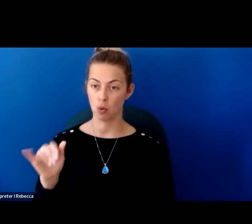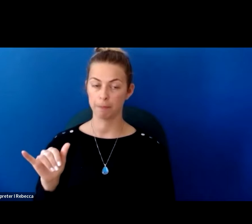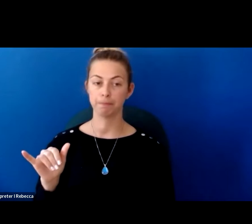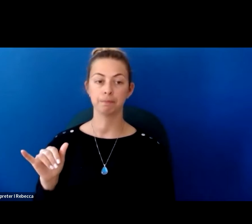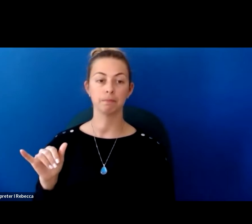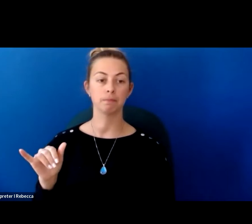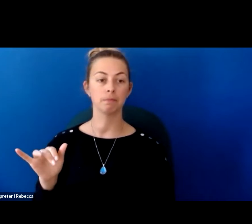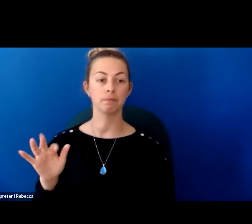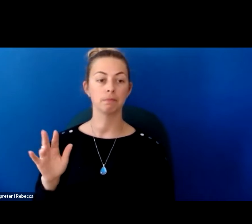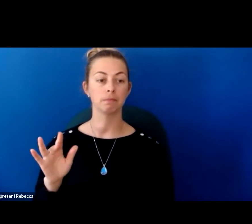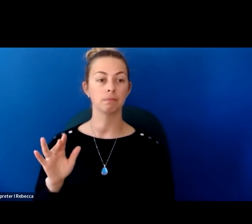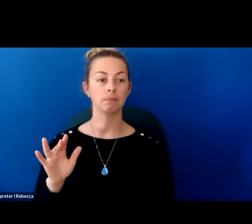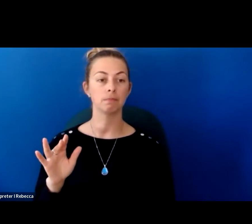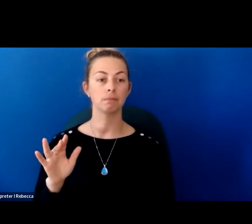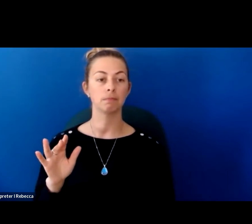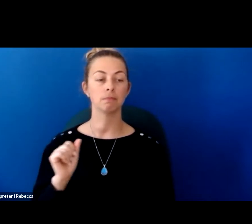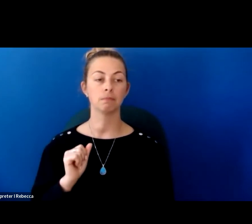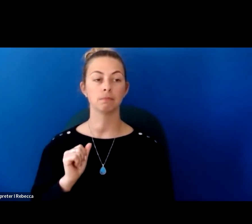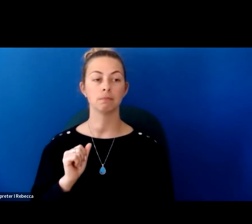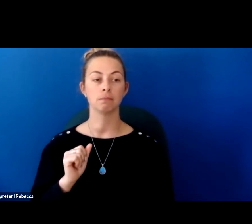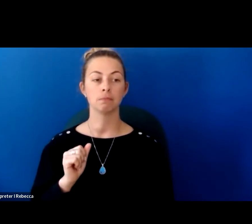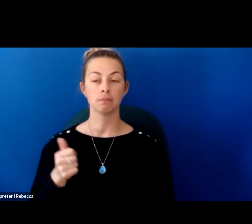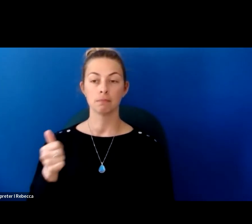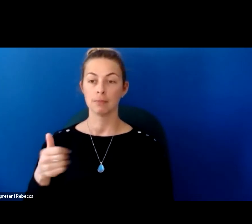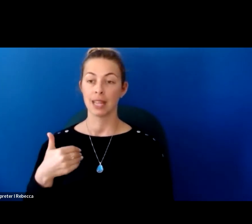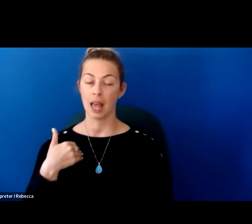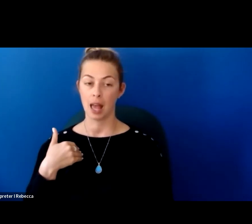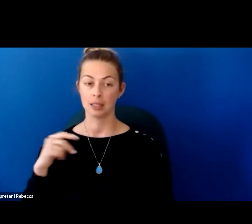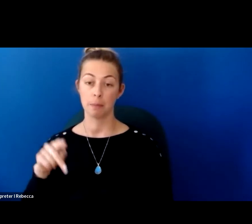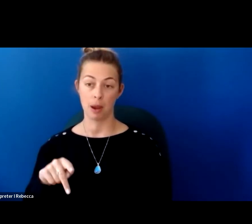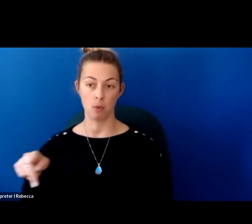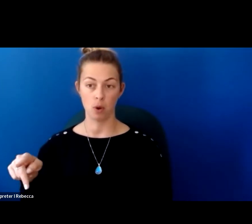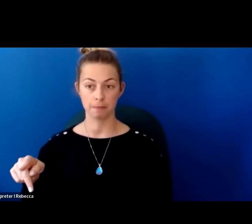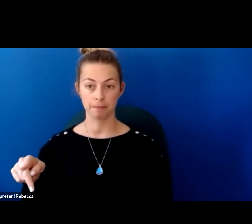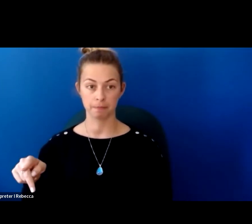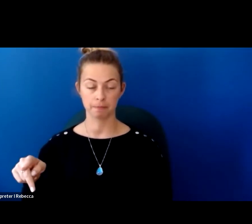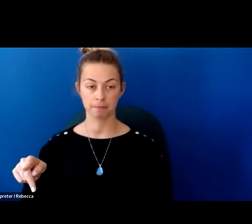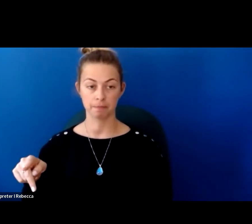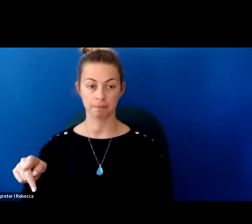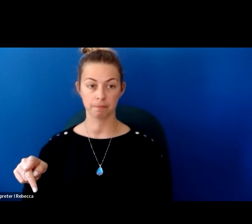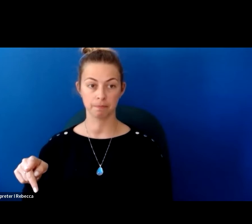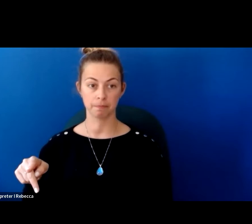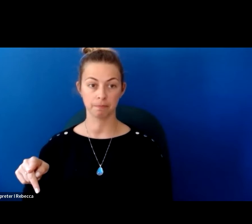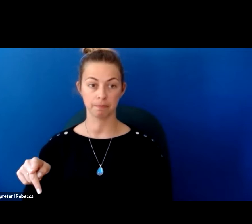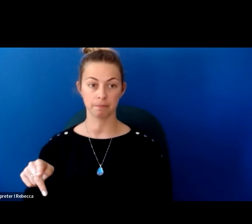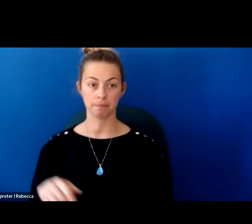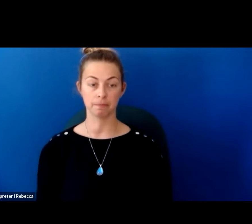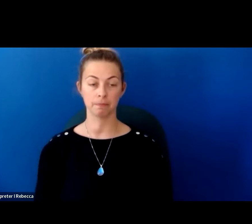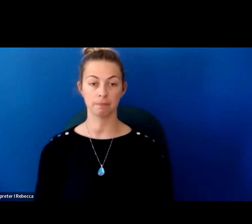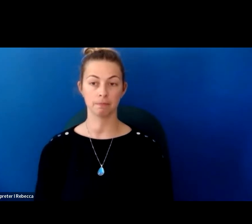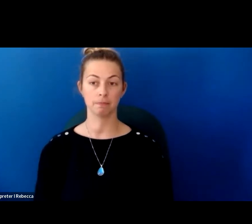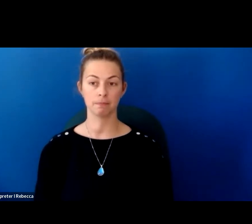happened to my, here we go. He has a PowerPoint, so I'm going to go ahead and share the screen there. So,